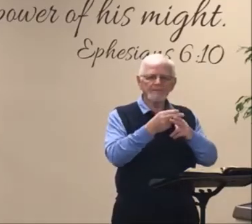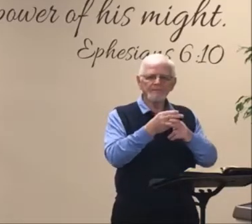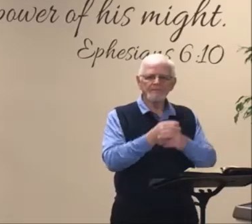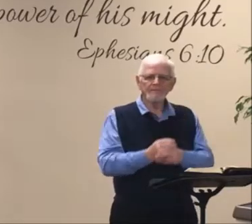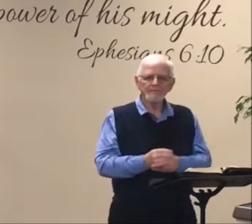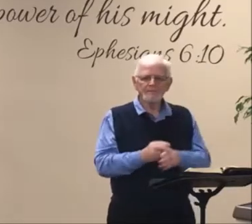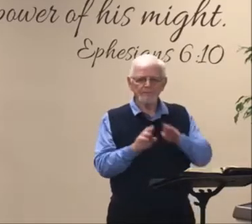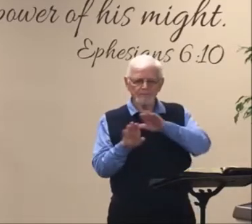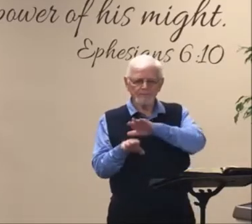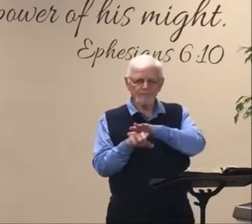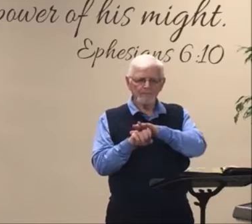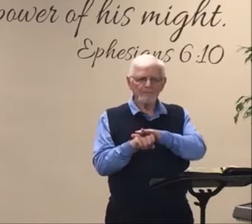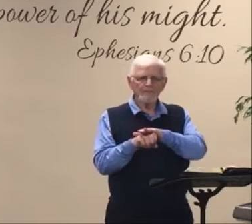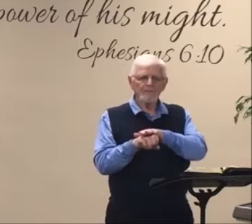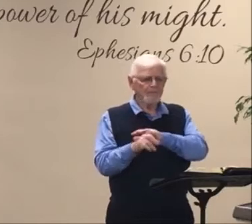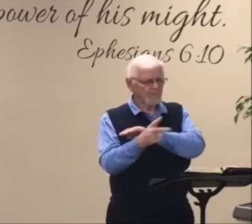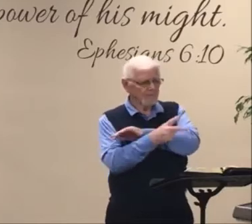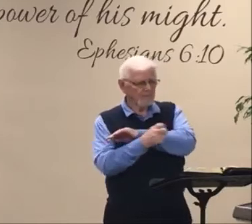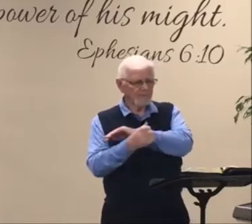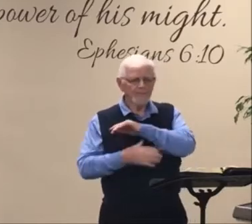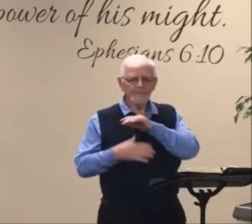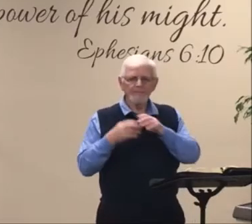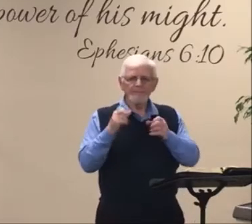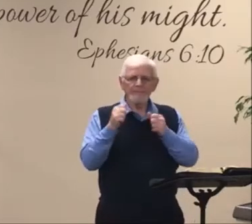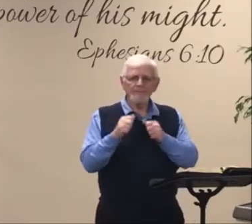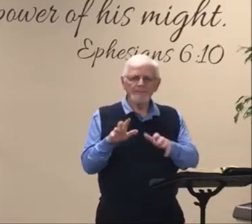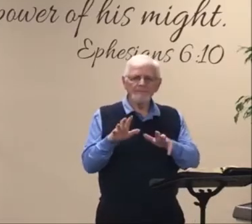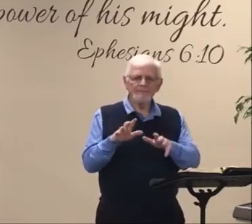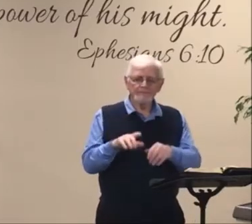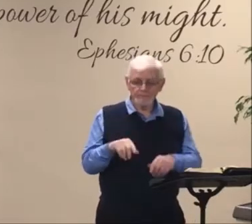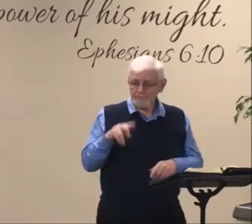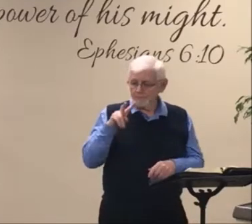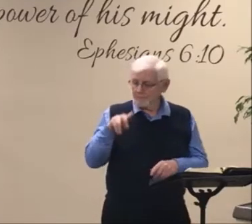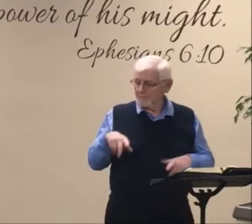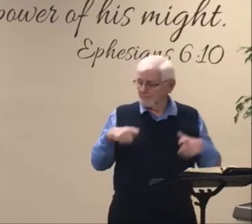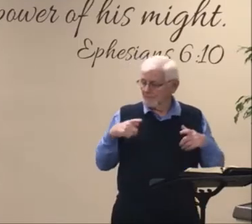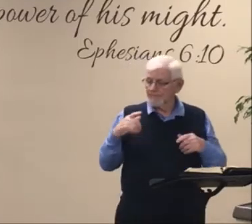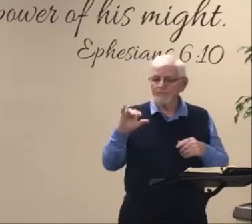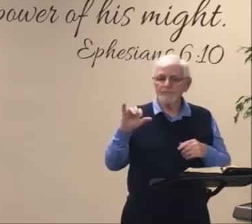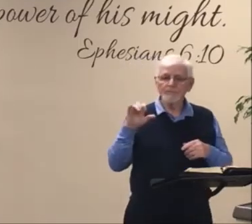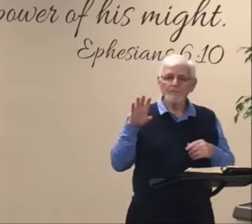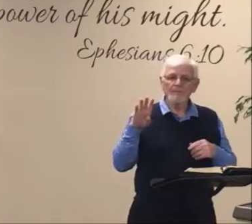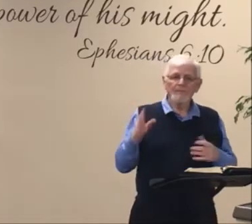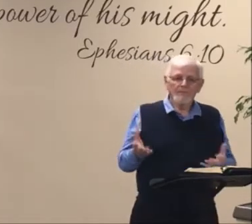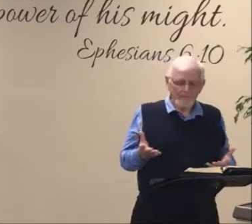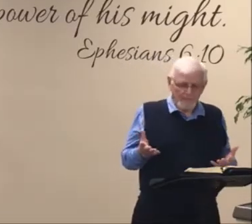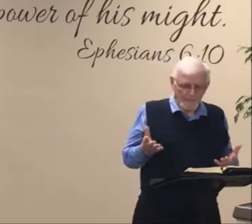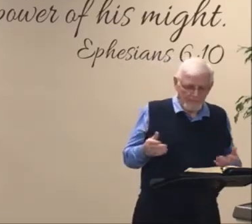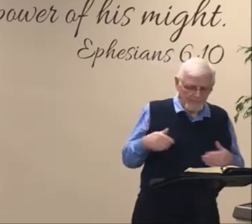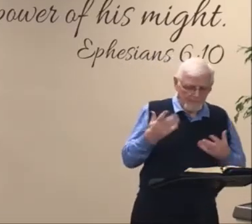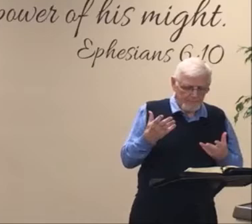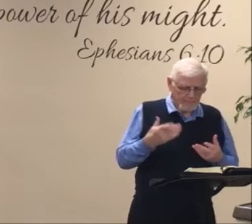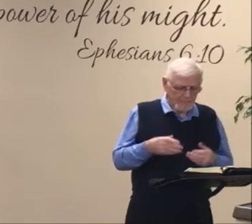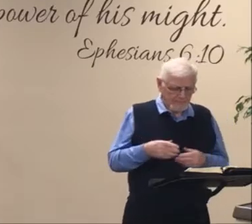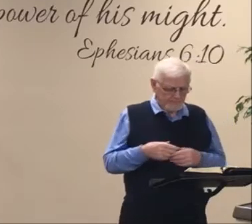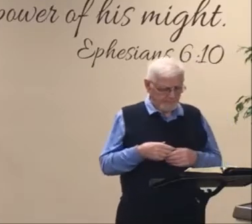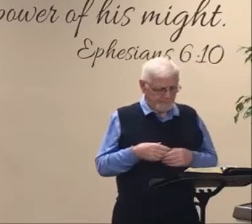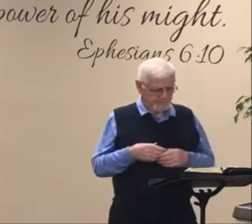a deceiver because he stole my blessing. So I want to look at the life of Jacob here. And I gave my sermon title